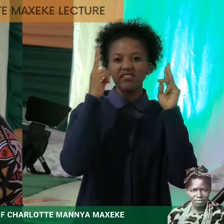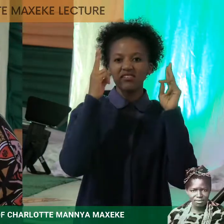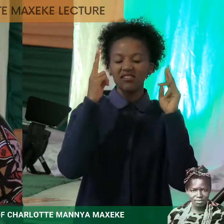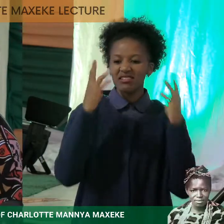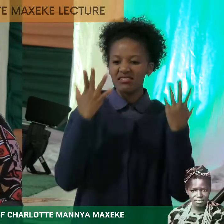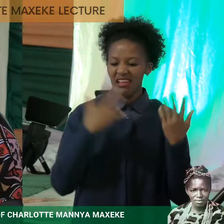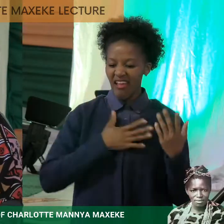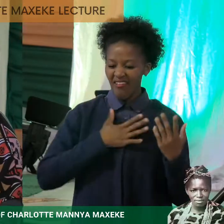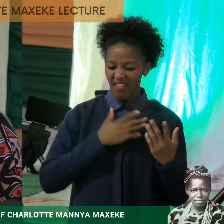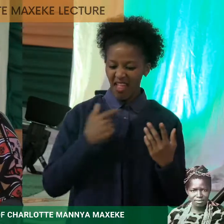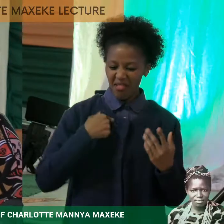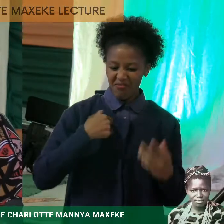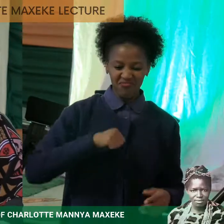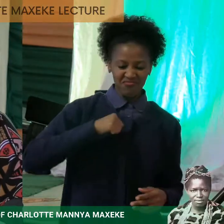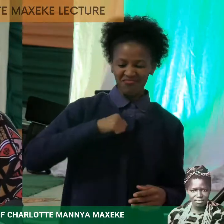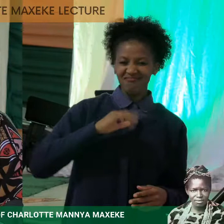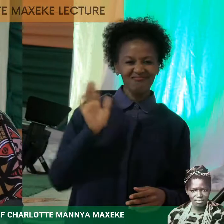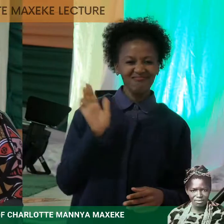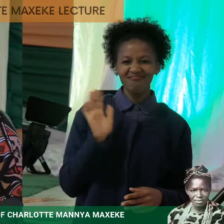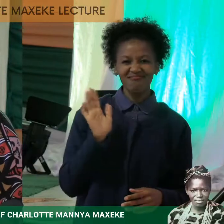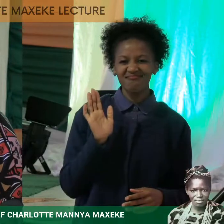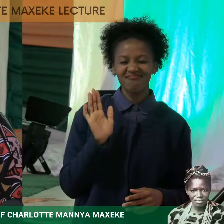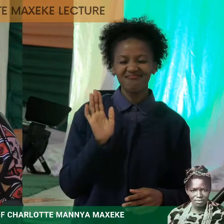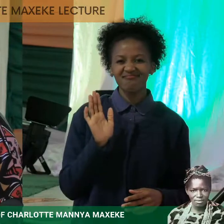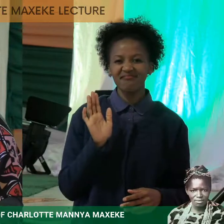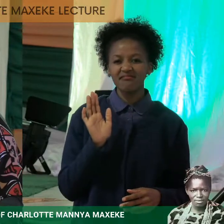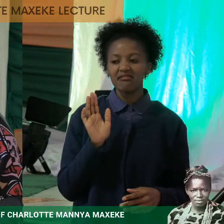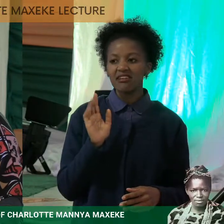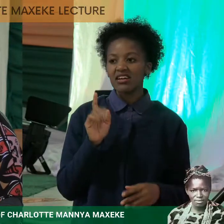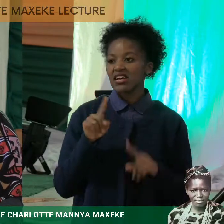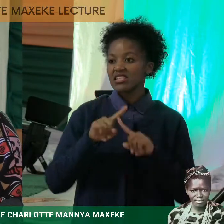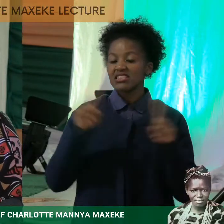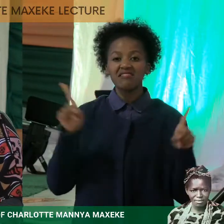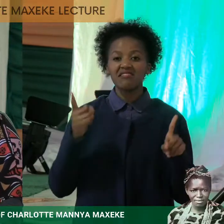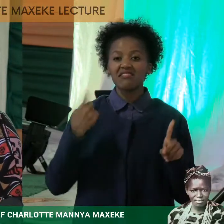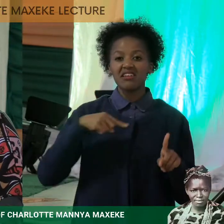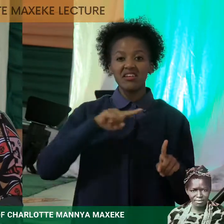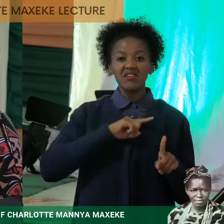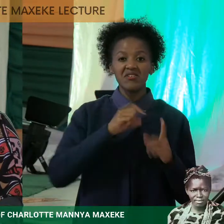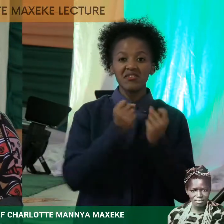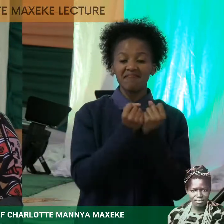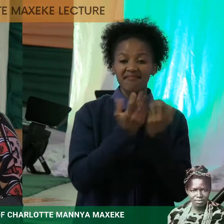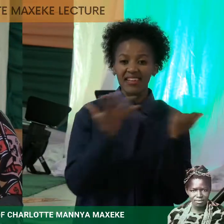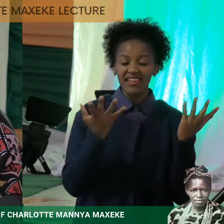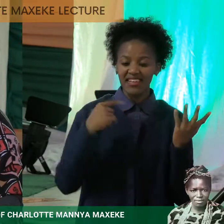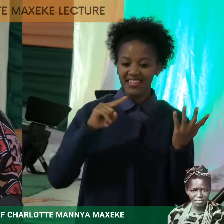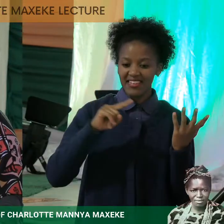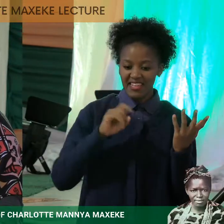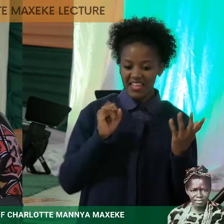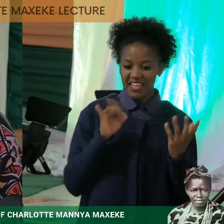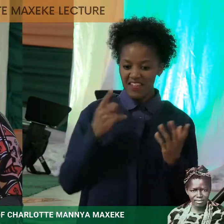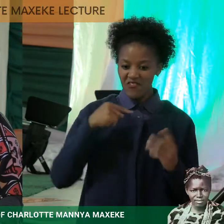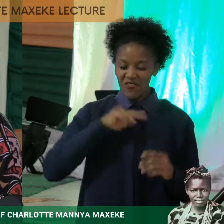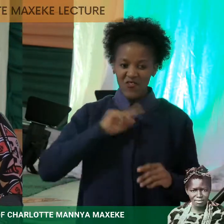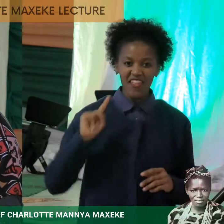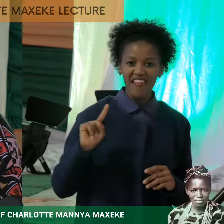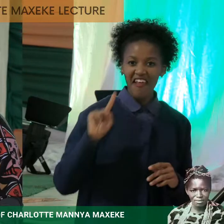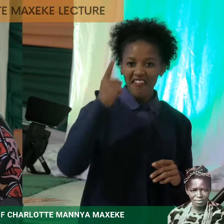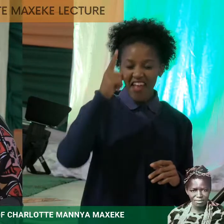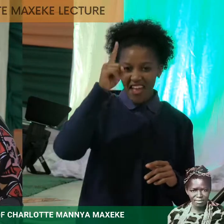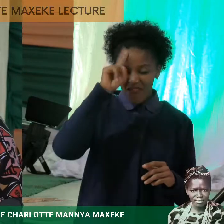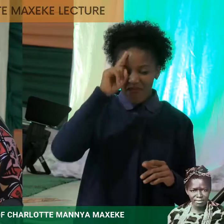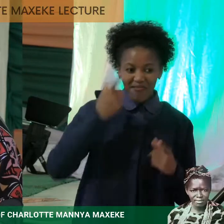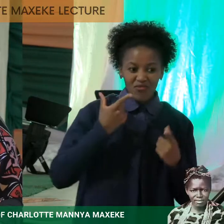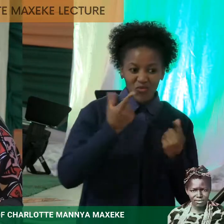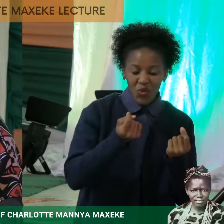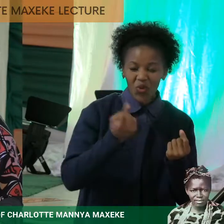yena amangayo leyo. Unlike many of us who will have celebrated this first, unlike